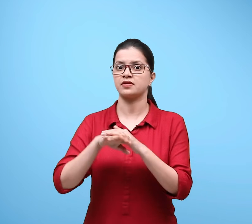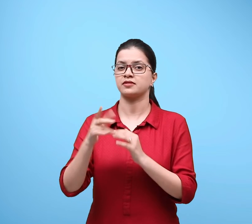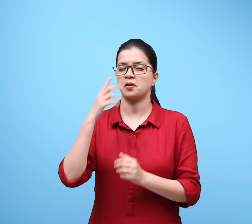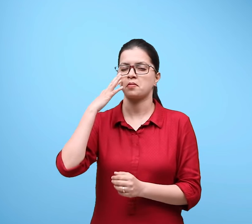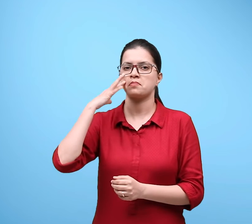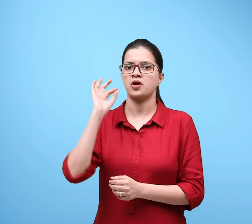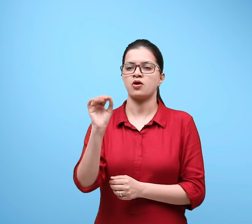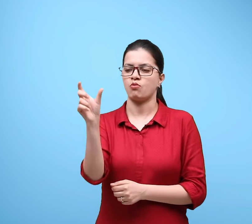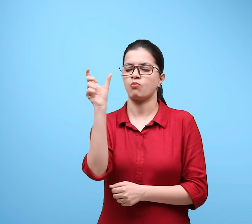Keywords: